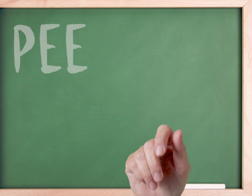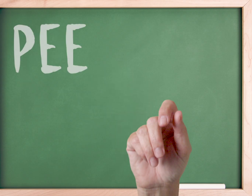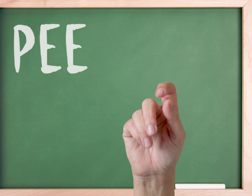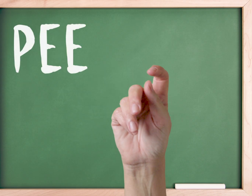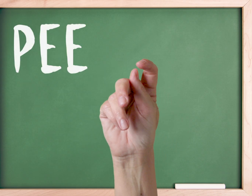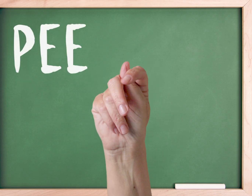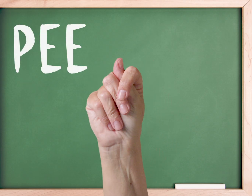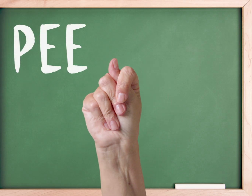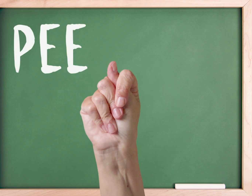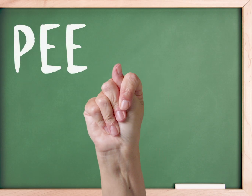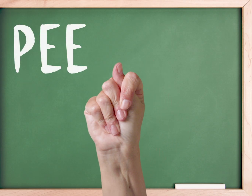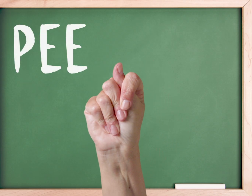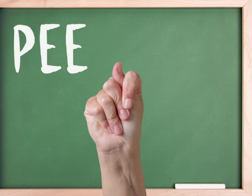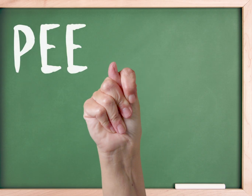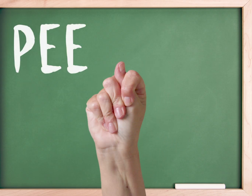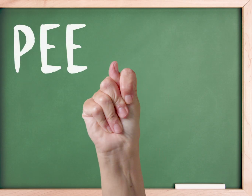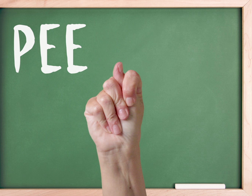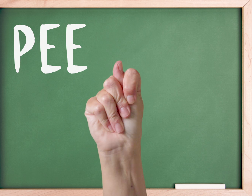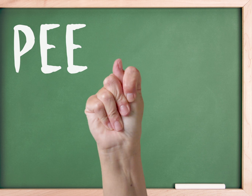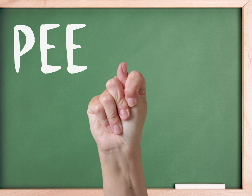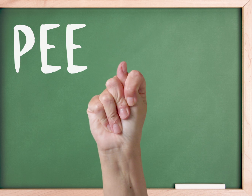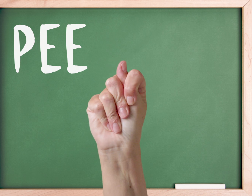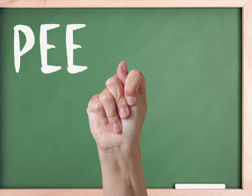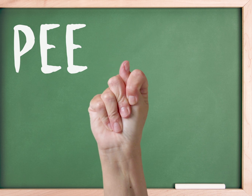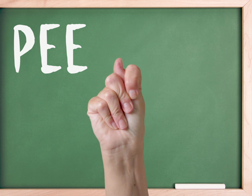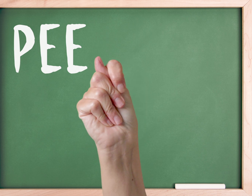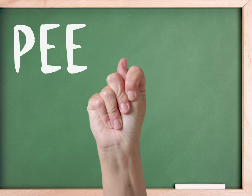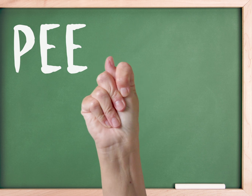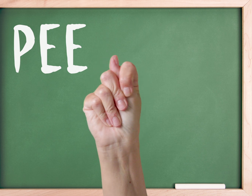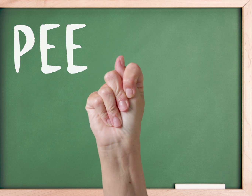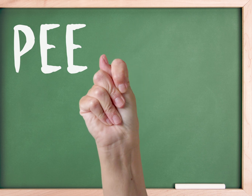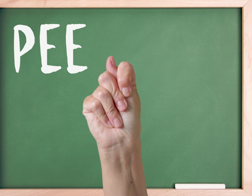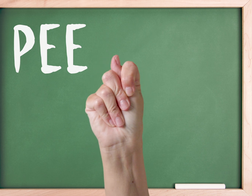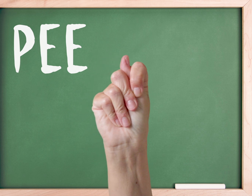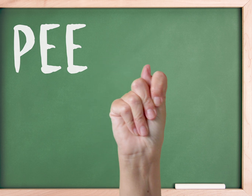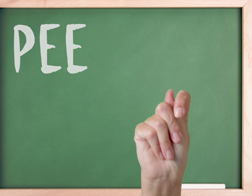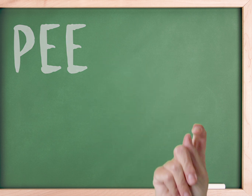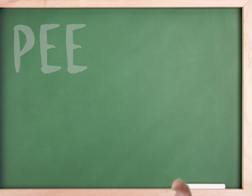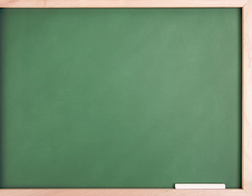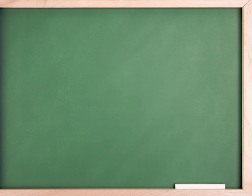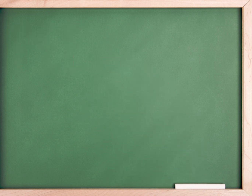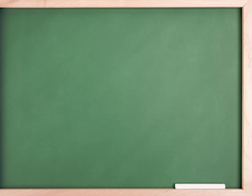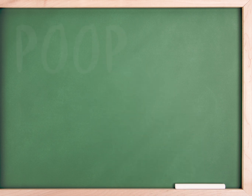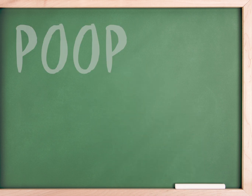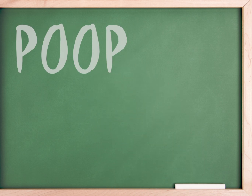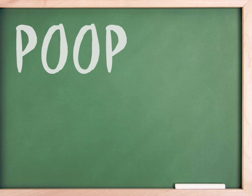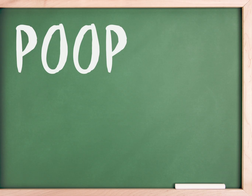For most toddlers, the twisting or shaking T sign is a little easier for their undeveloped motor skills. To